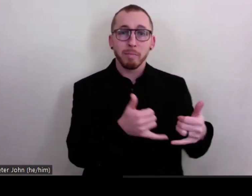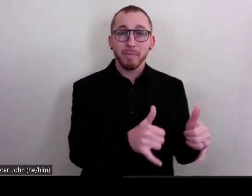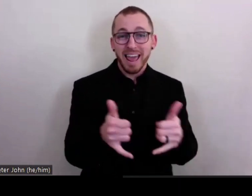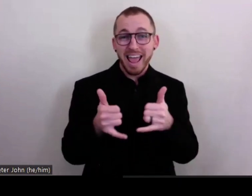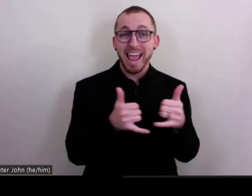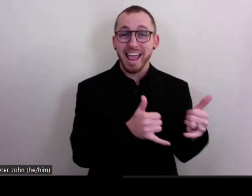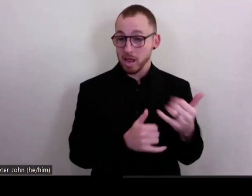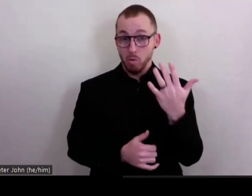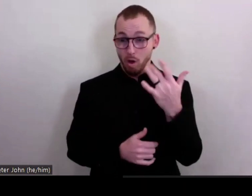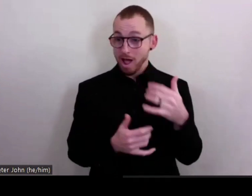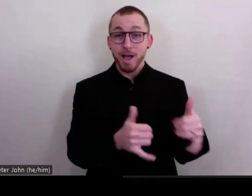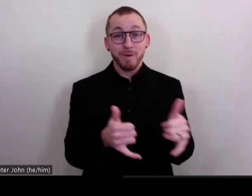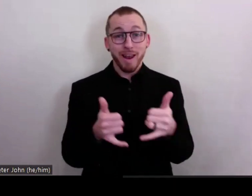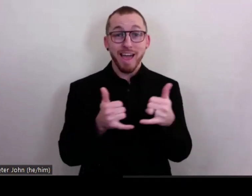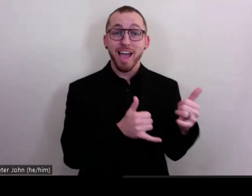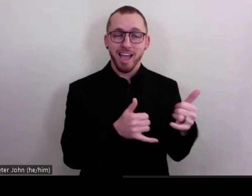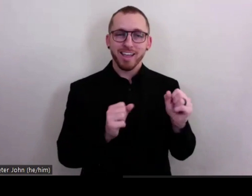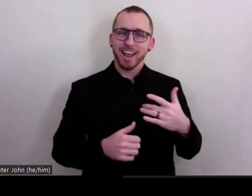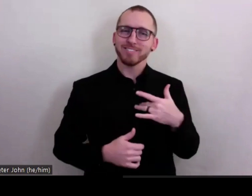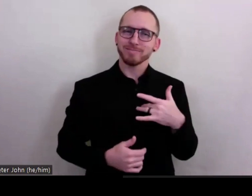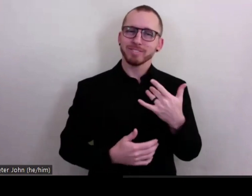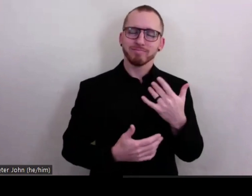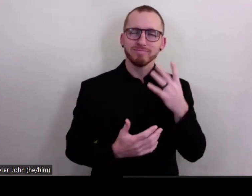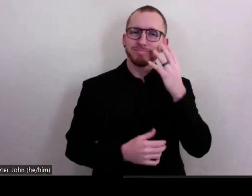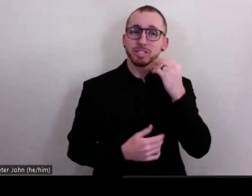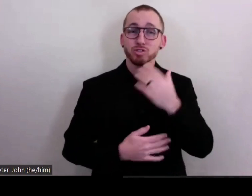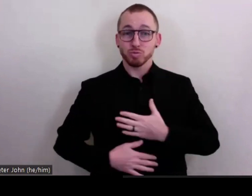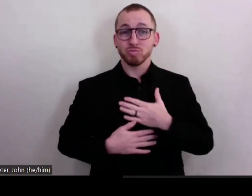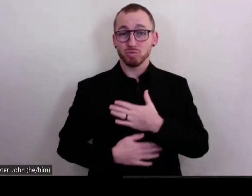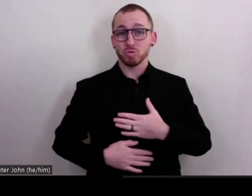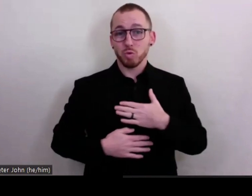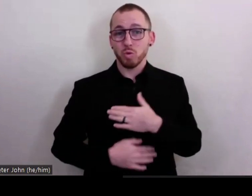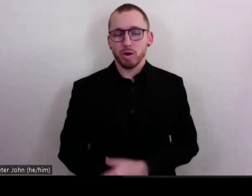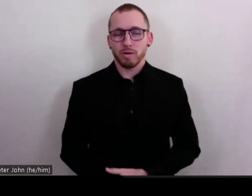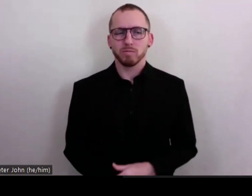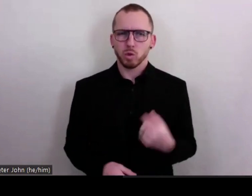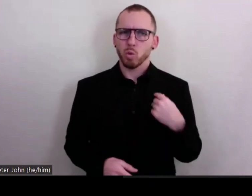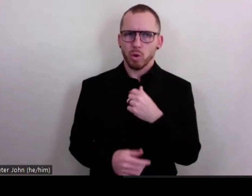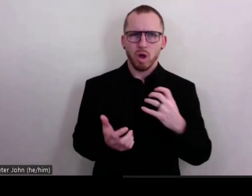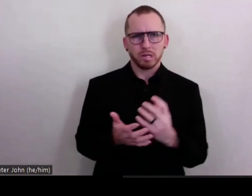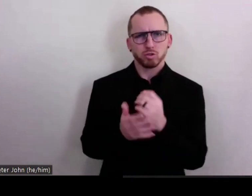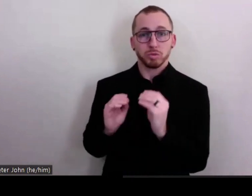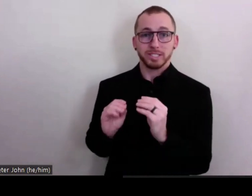through play or through experiences, that's one of the things that we want to help teach them.